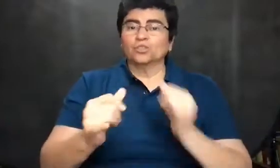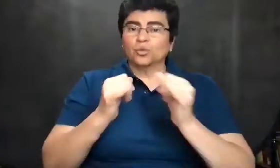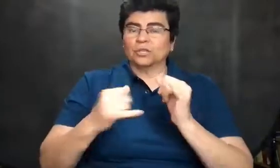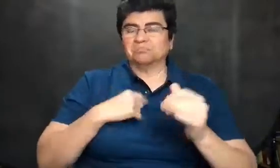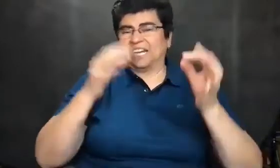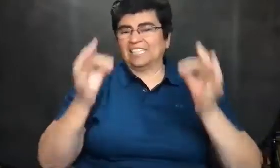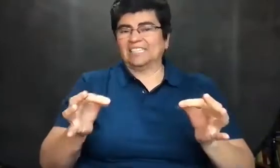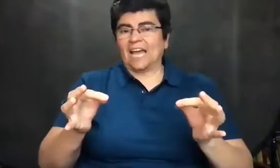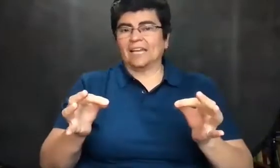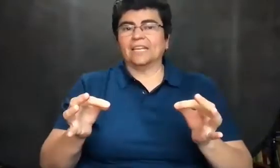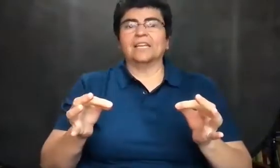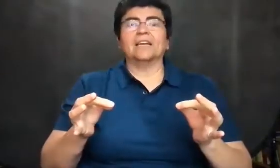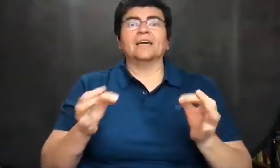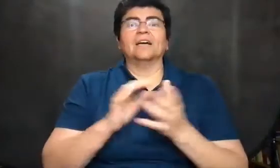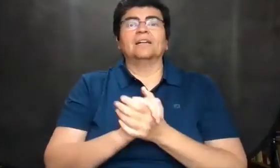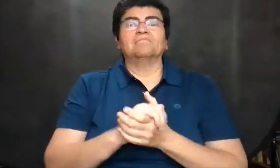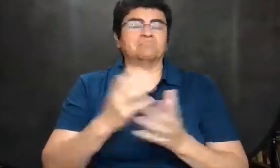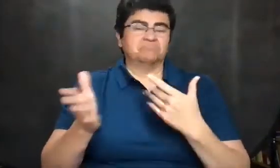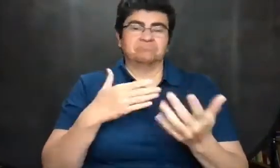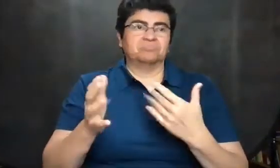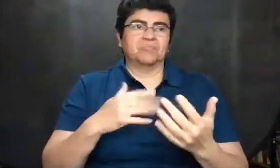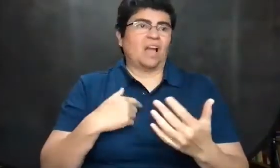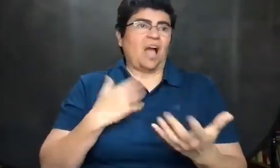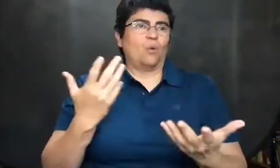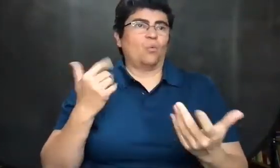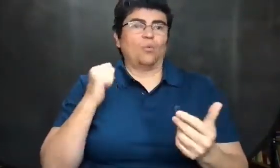that the heck with it. I just wouldn't. I